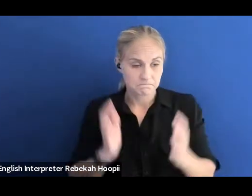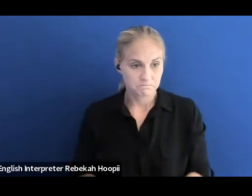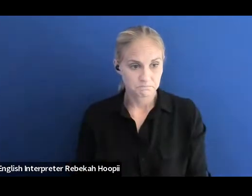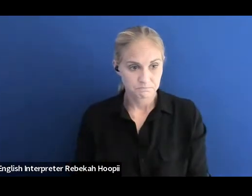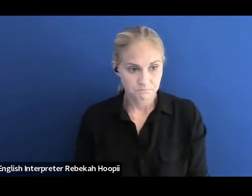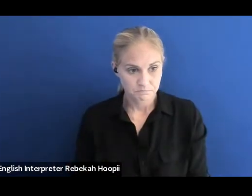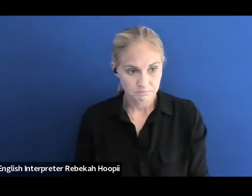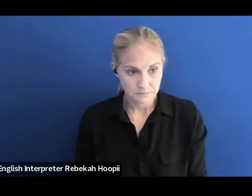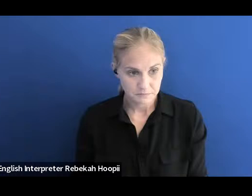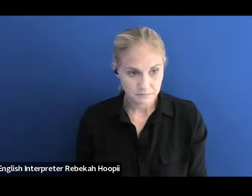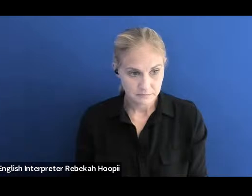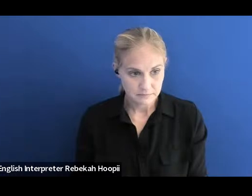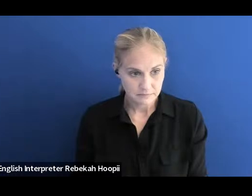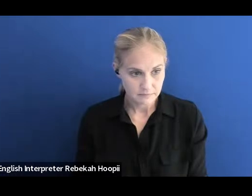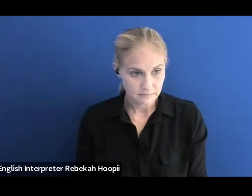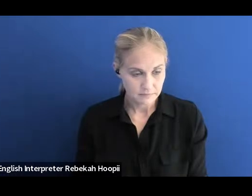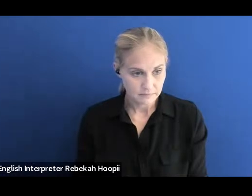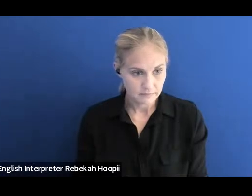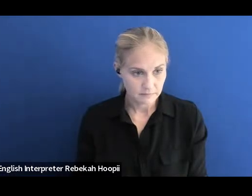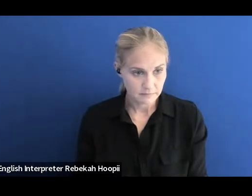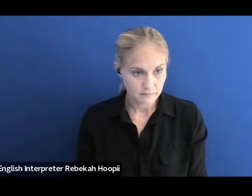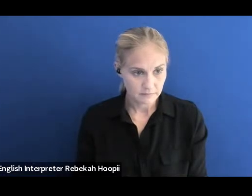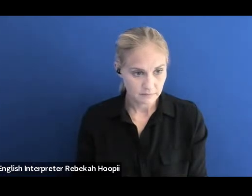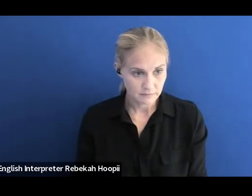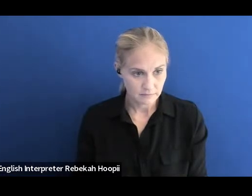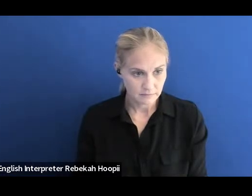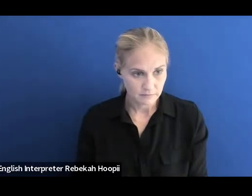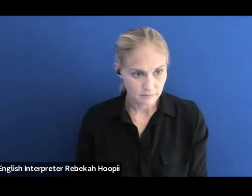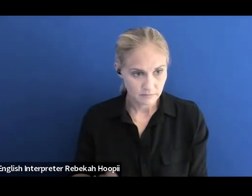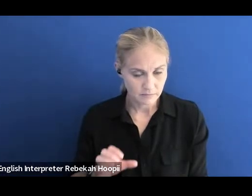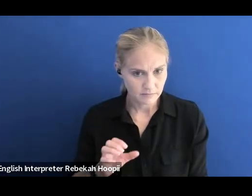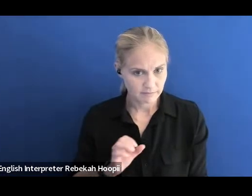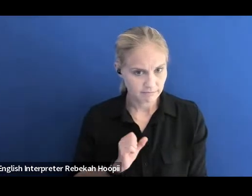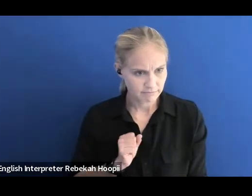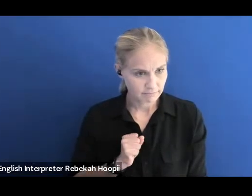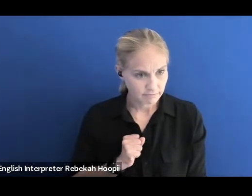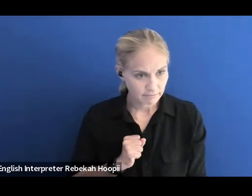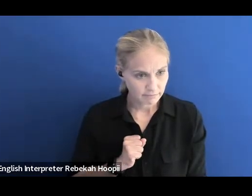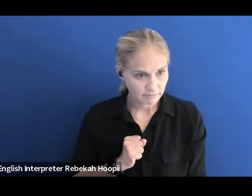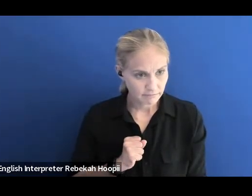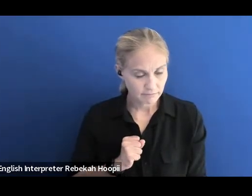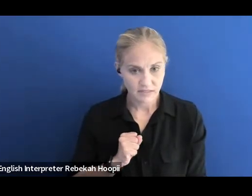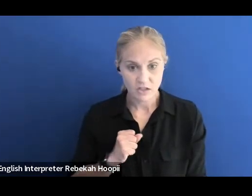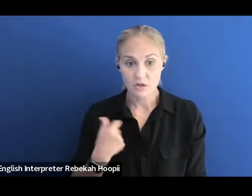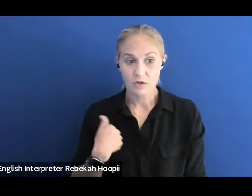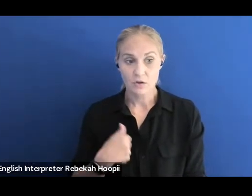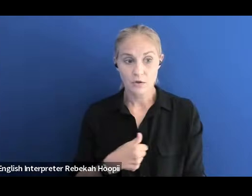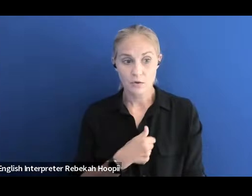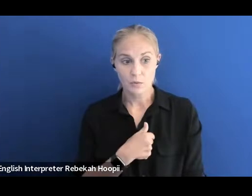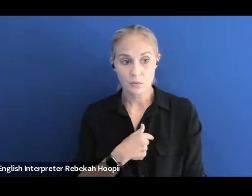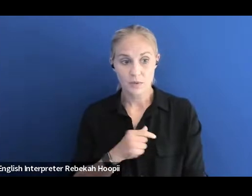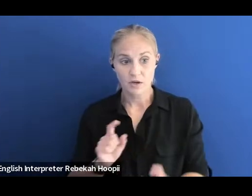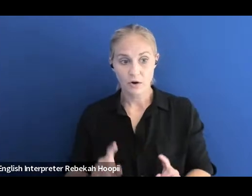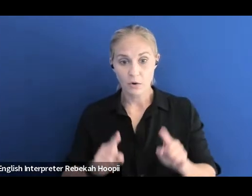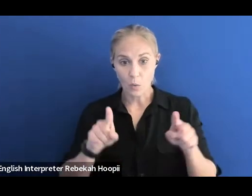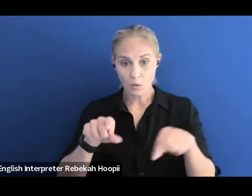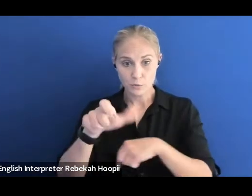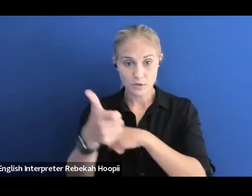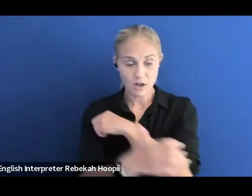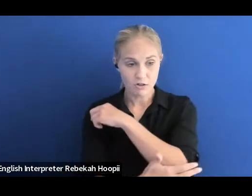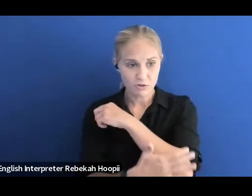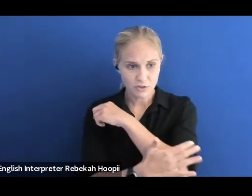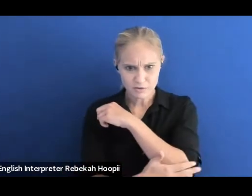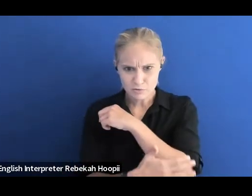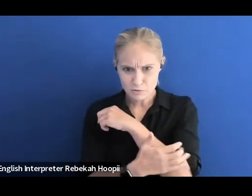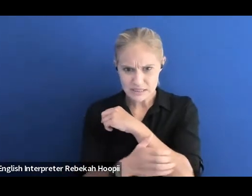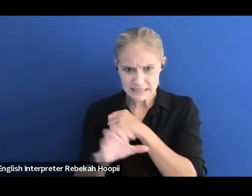On top of that, in Cuba, we are occupying another country. That's been scrambled,